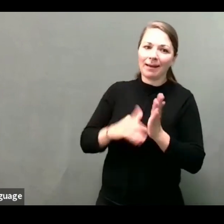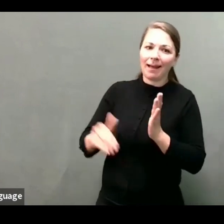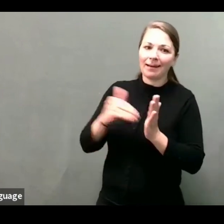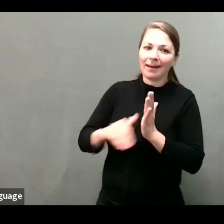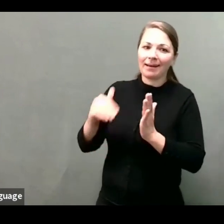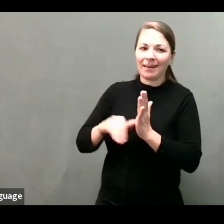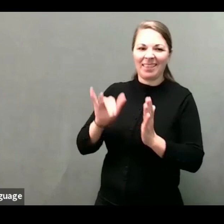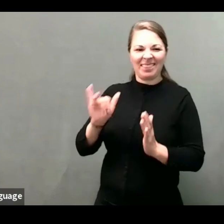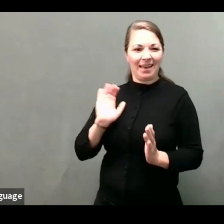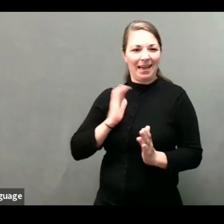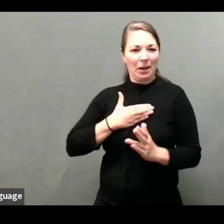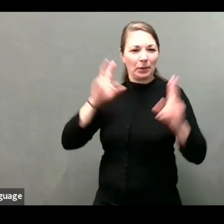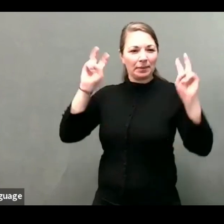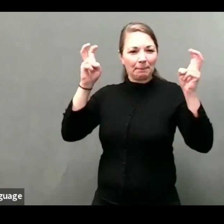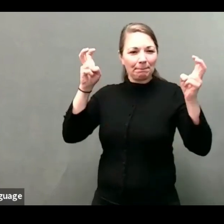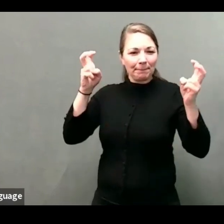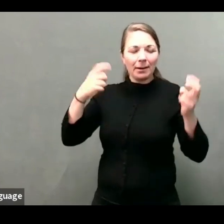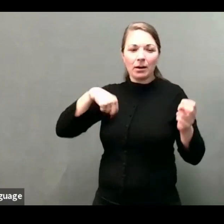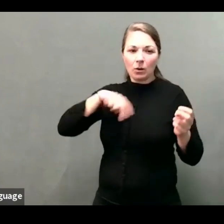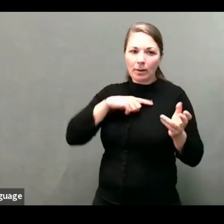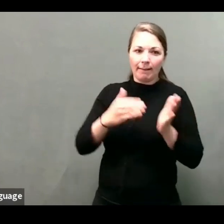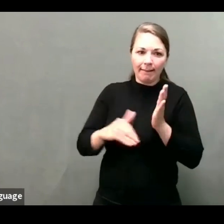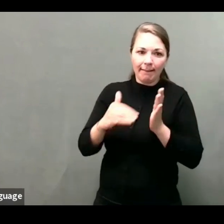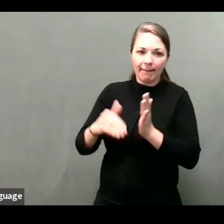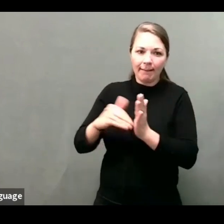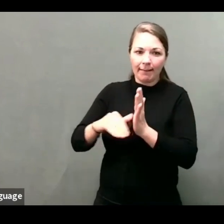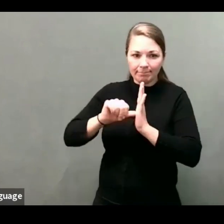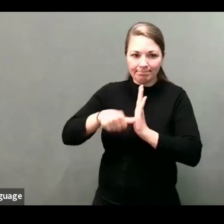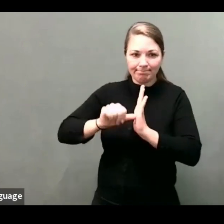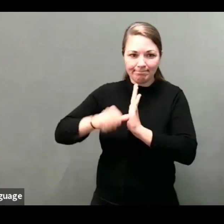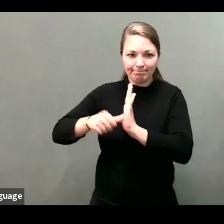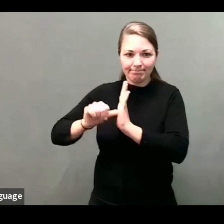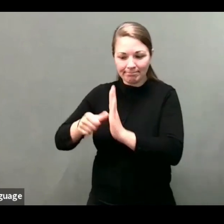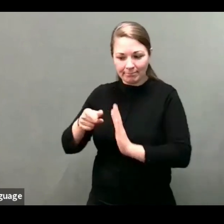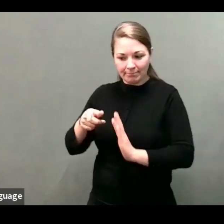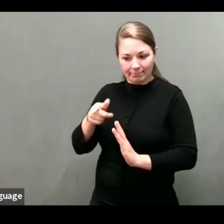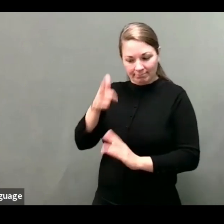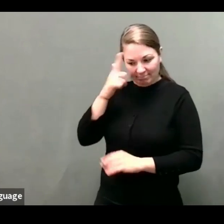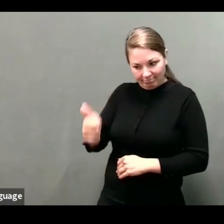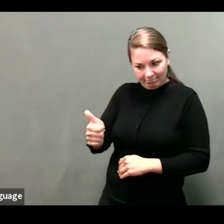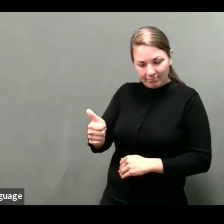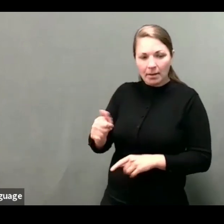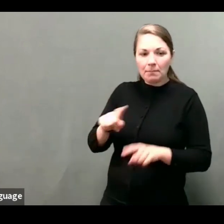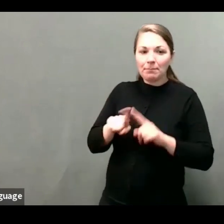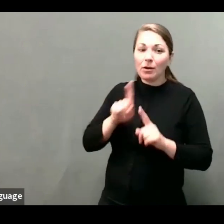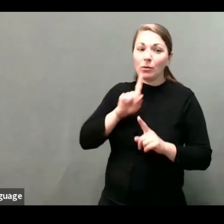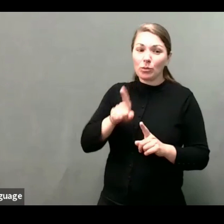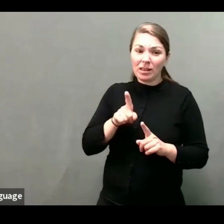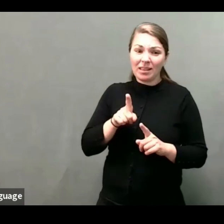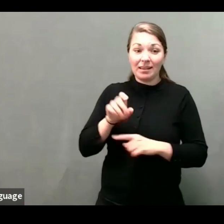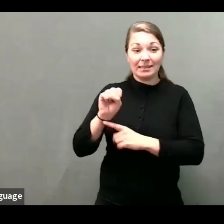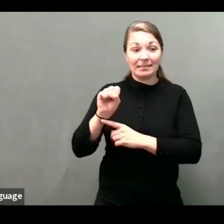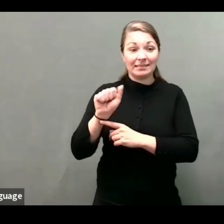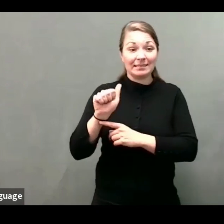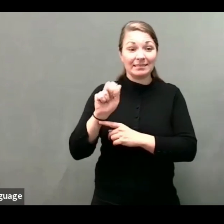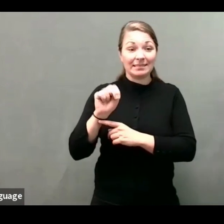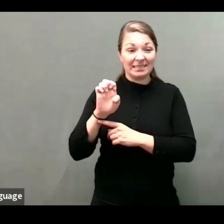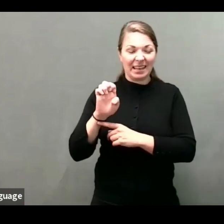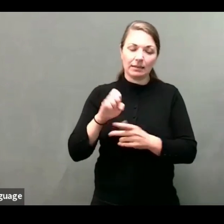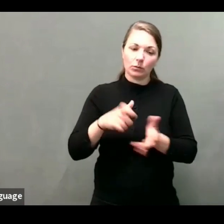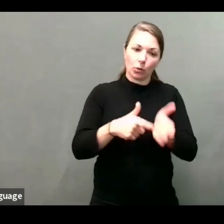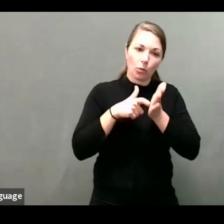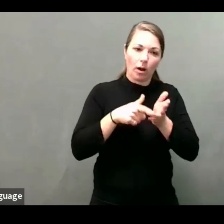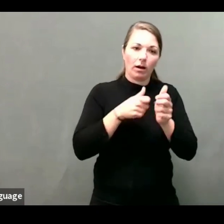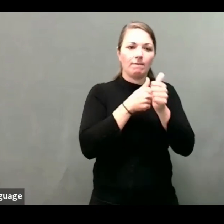It's so important. It's one of the keystones of this work. And we also need to follow SANEs need to follow the law of